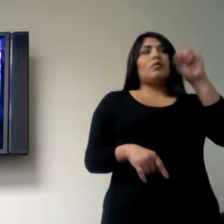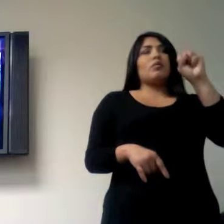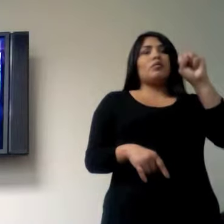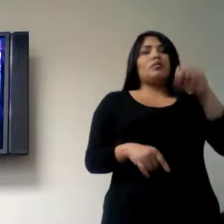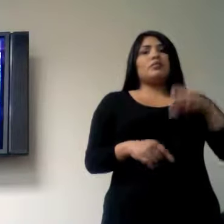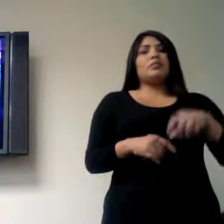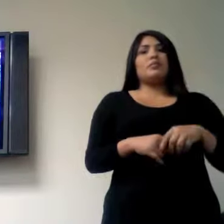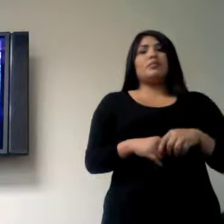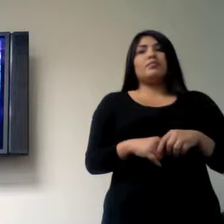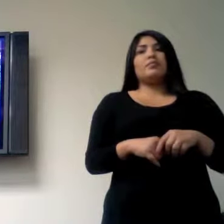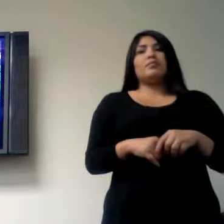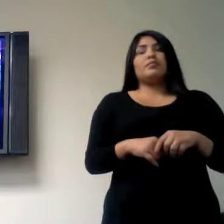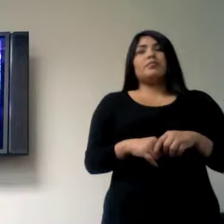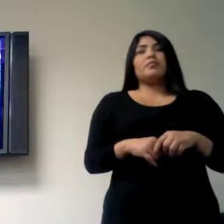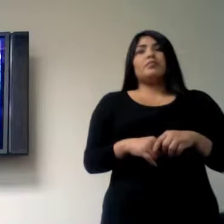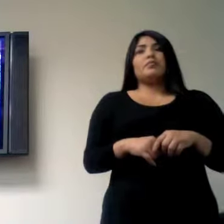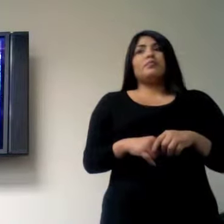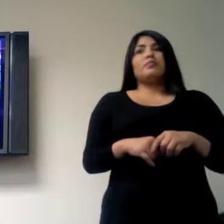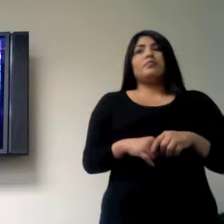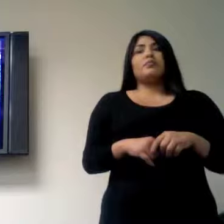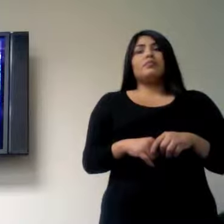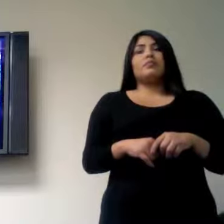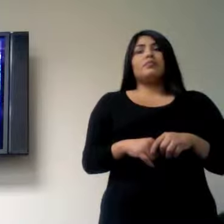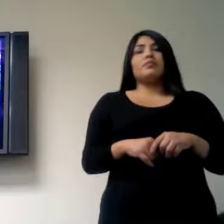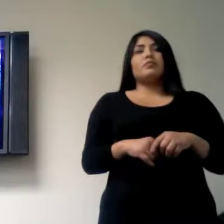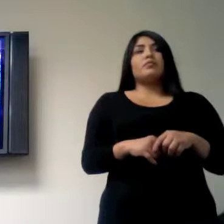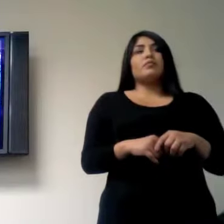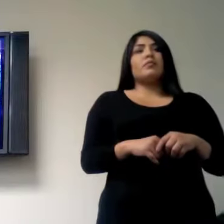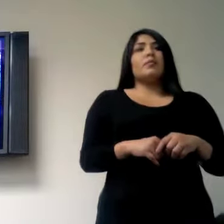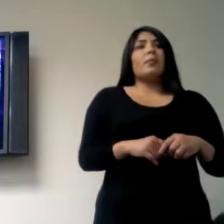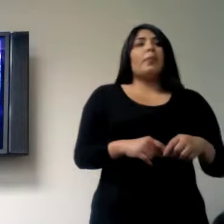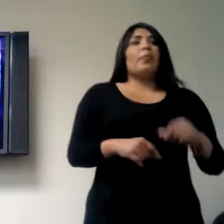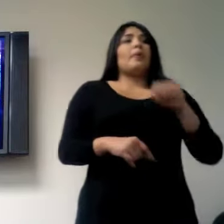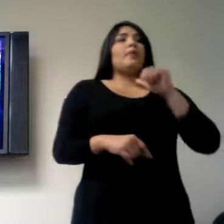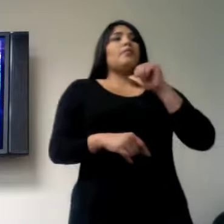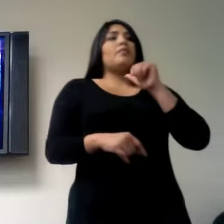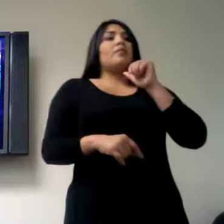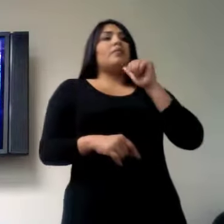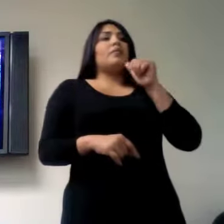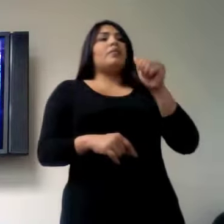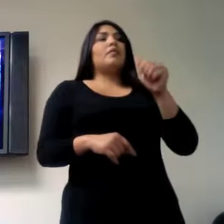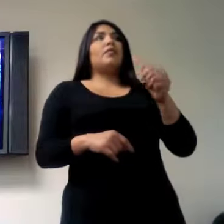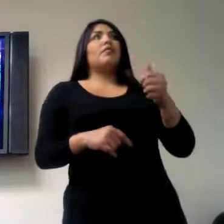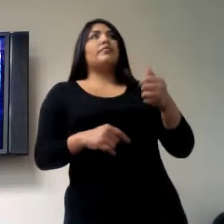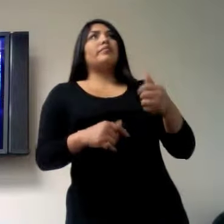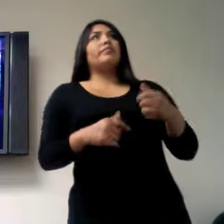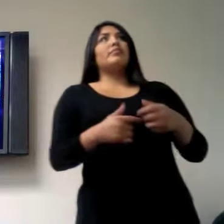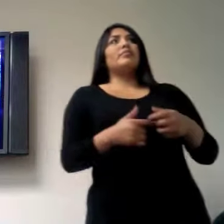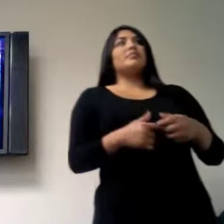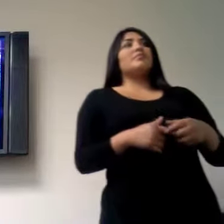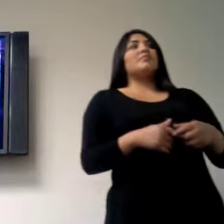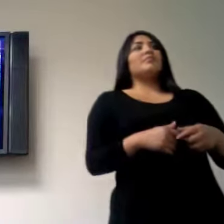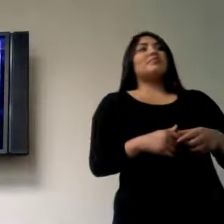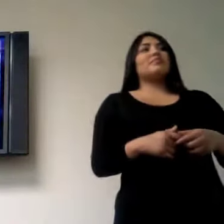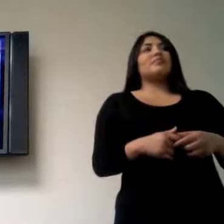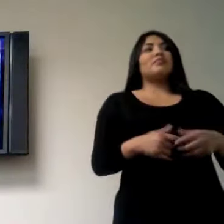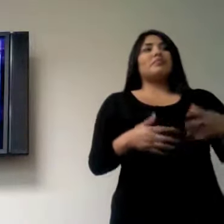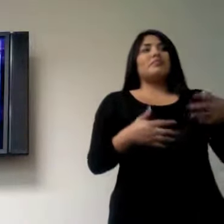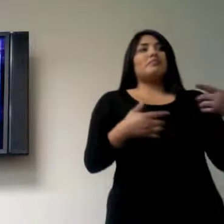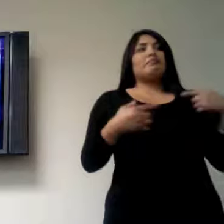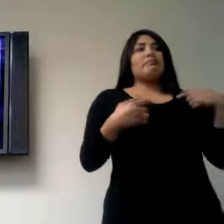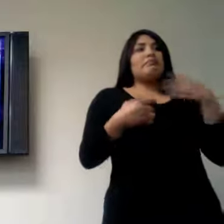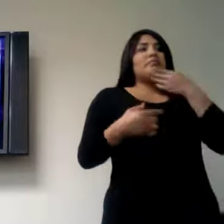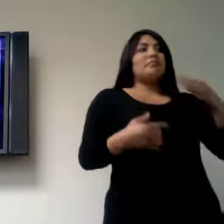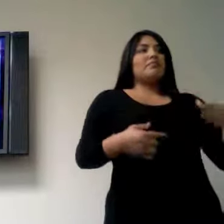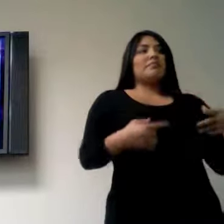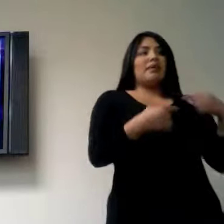This regiment was so undisciplined and so reckless in their behavior that their colonel, Thaddeus Phillips, was obliged to write